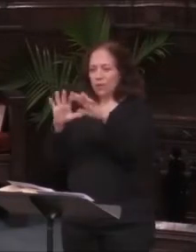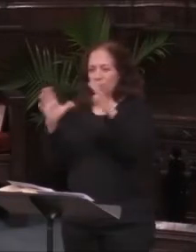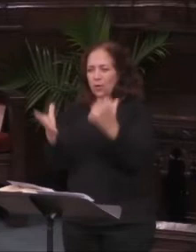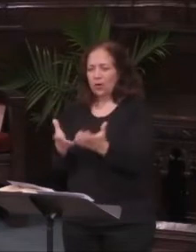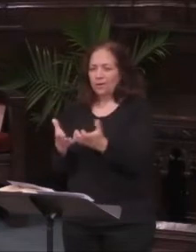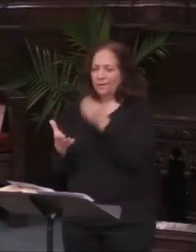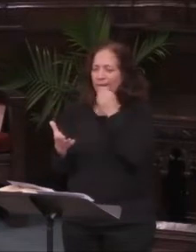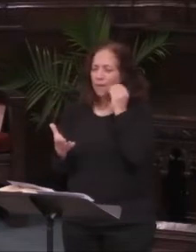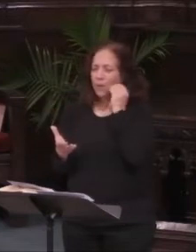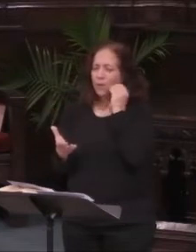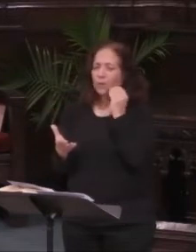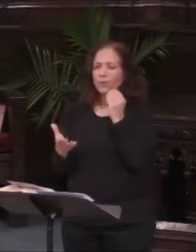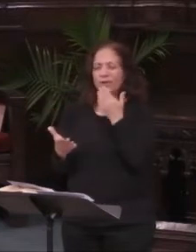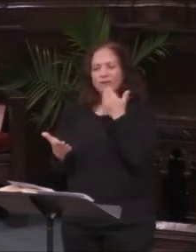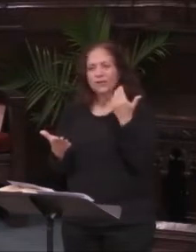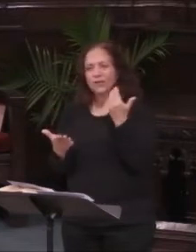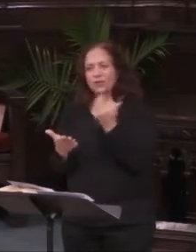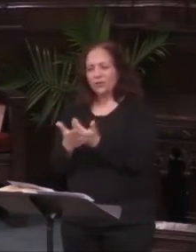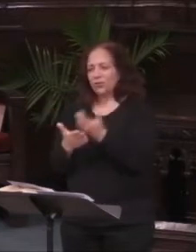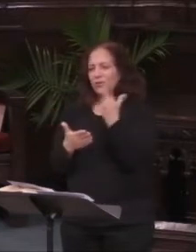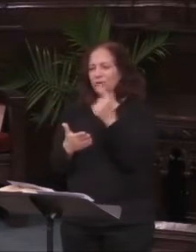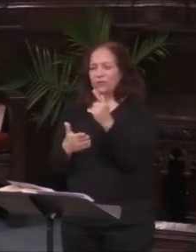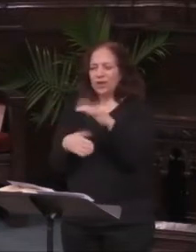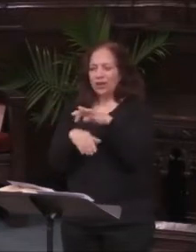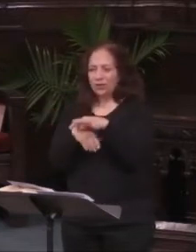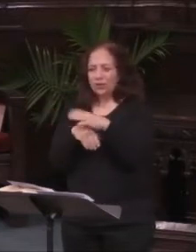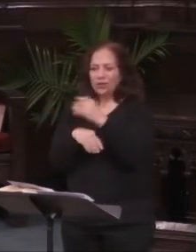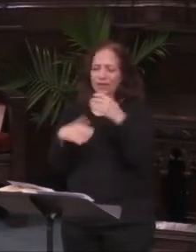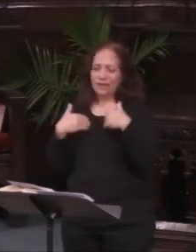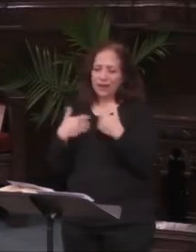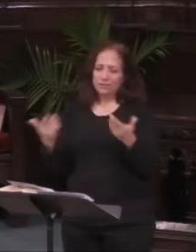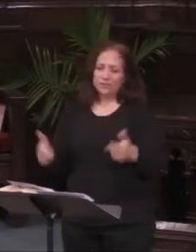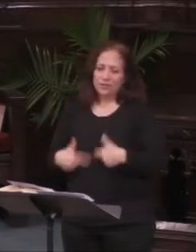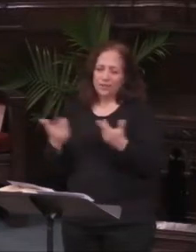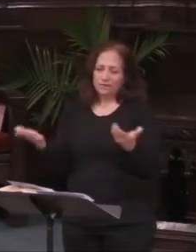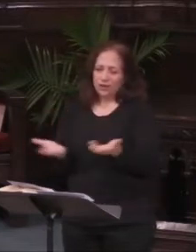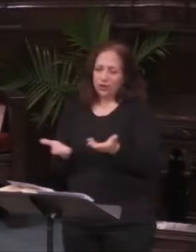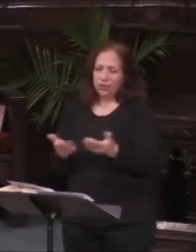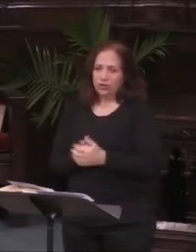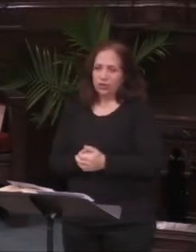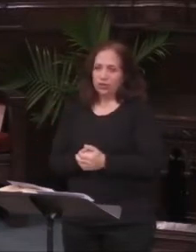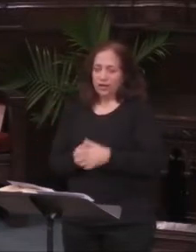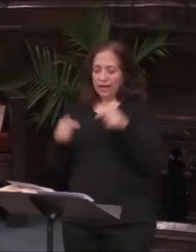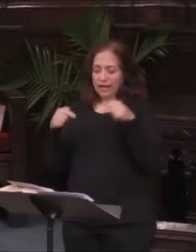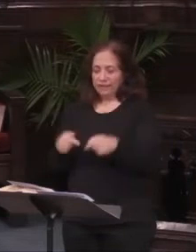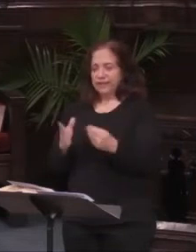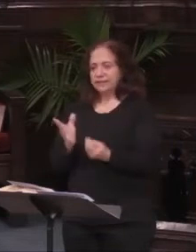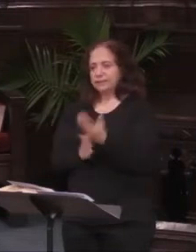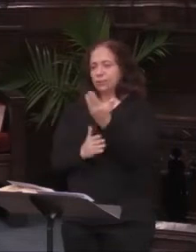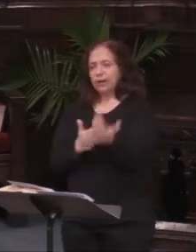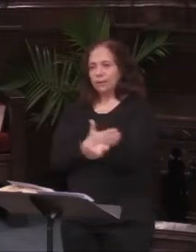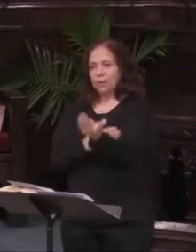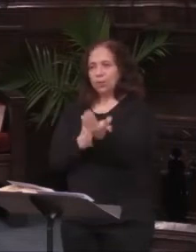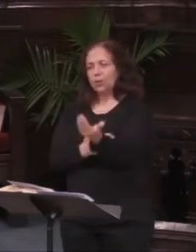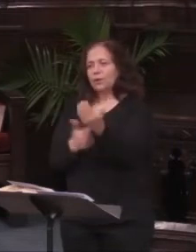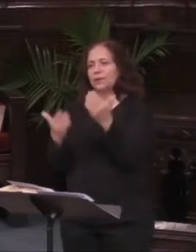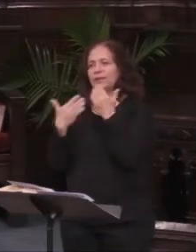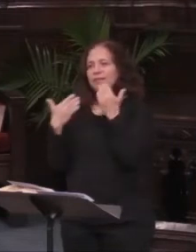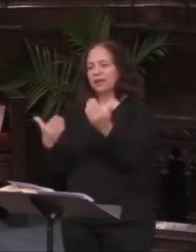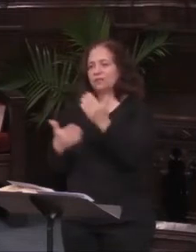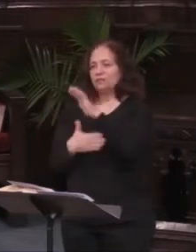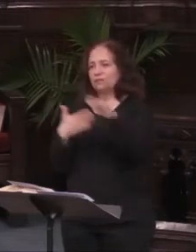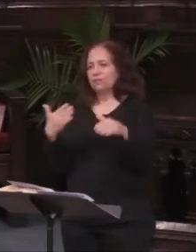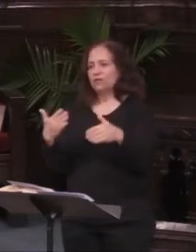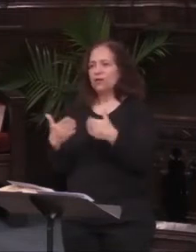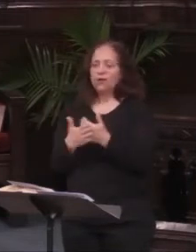our home, the good green earth, and the animals that live here in it. On this spring morning, we thank God and